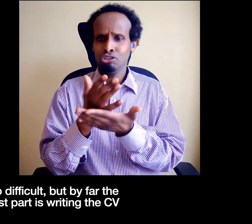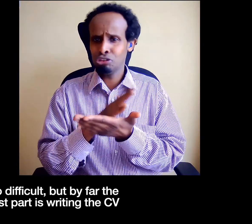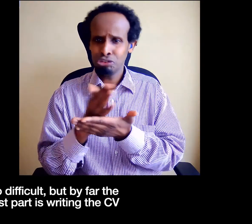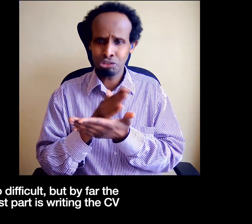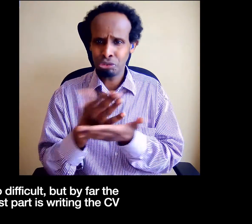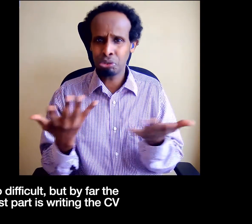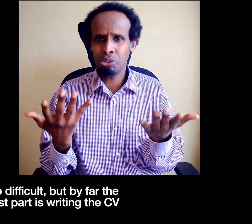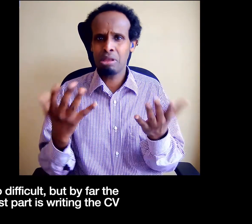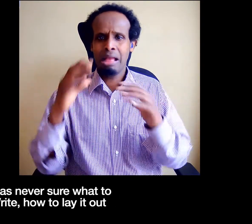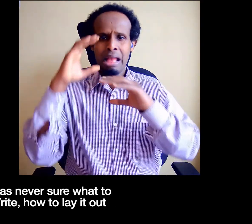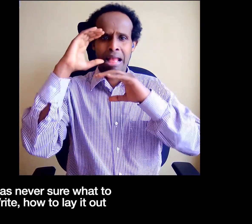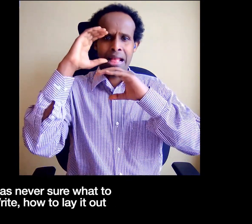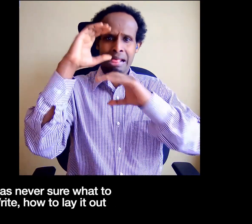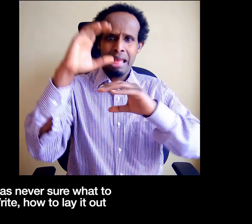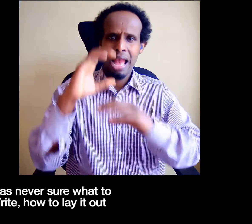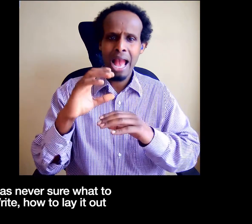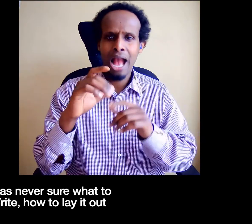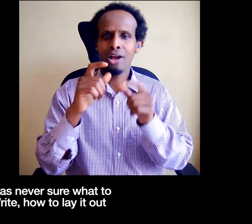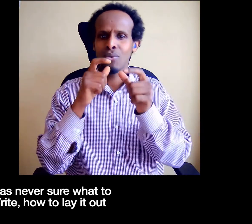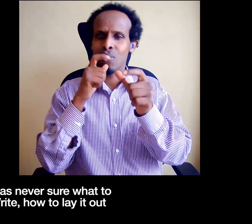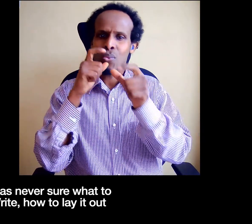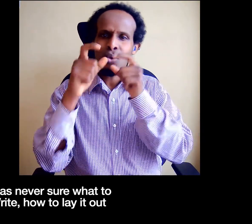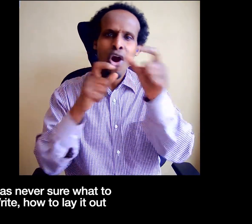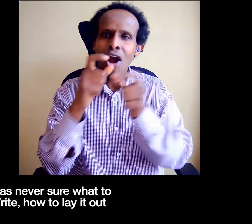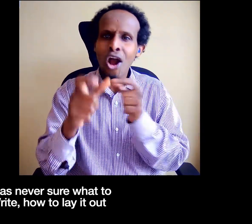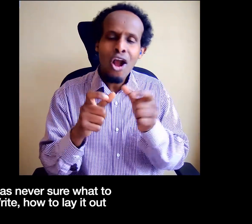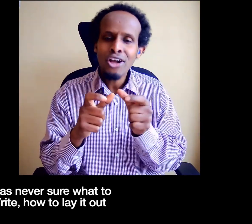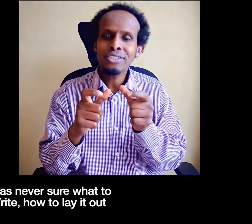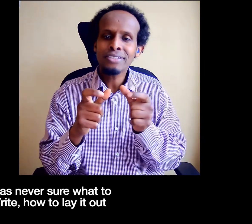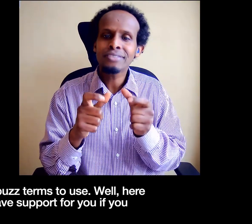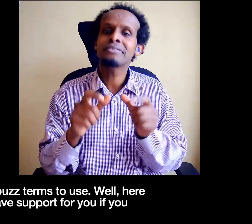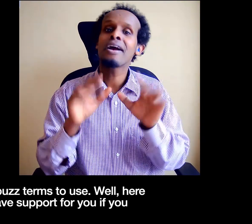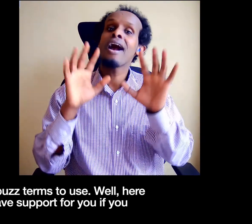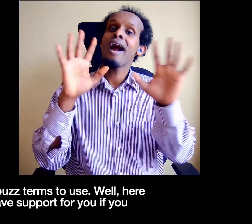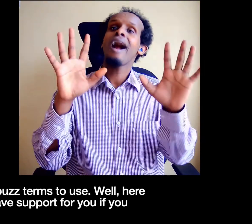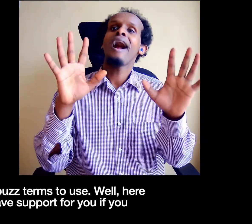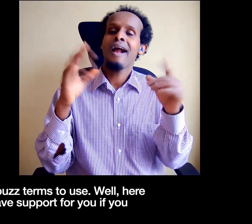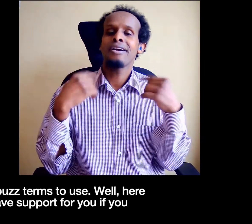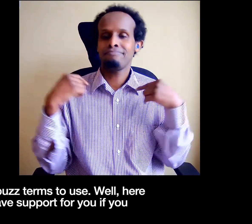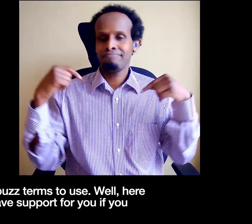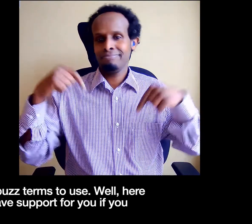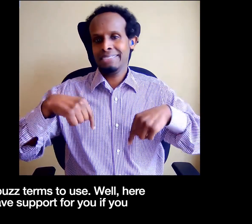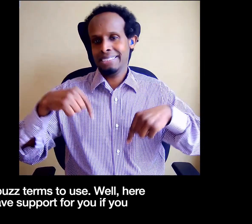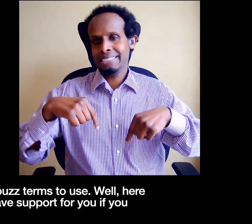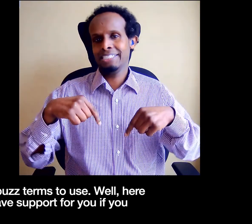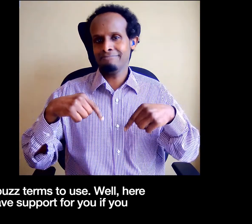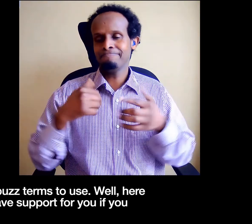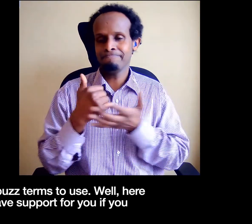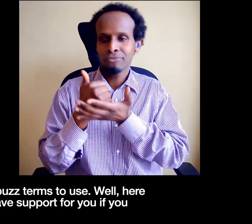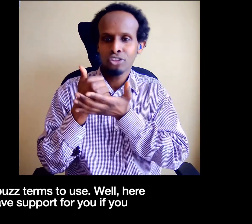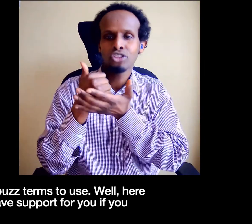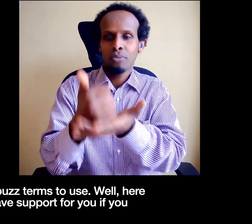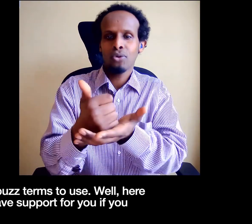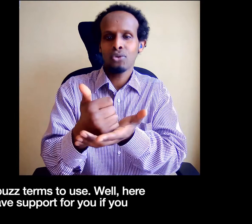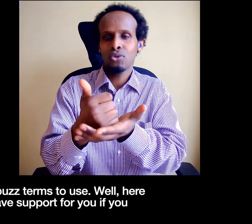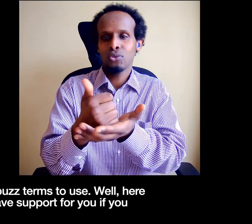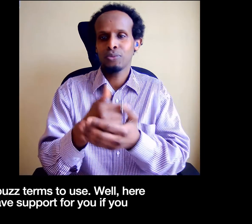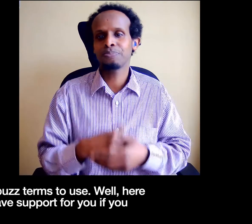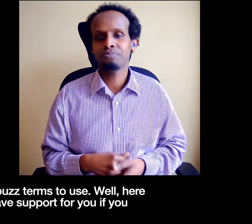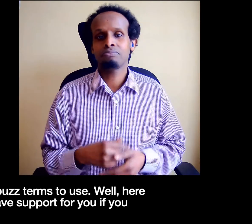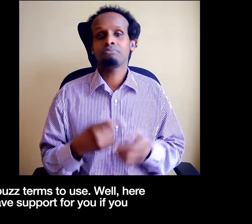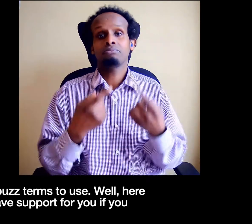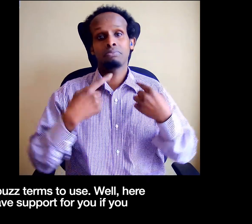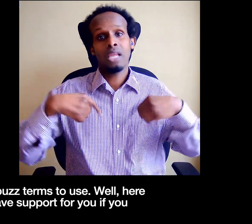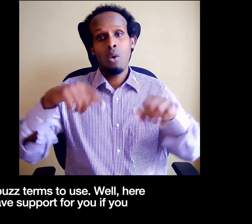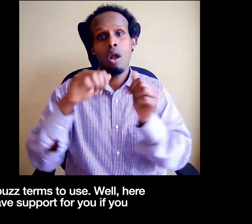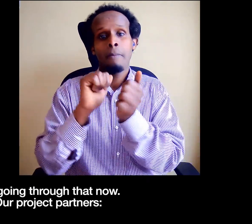writing a CV. I was never sure what to write, how to lay it out, or what buzz terms to use. Well, here